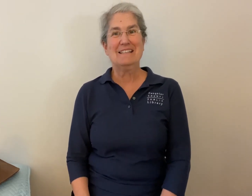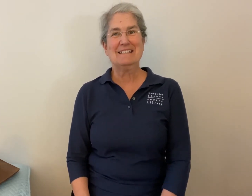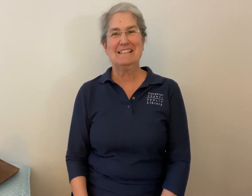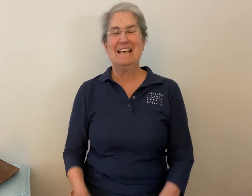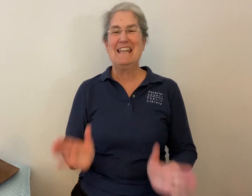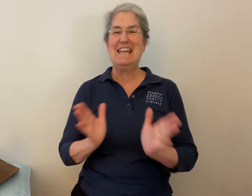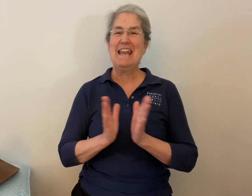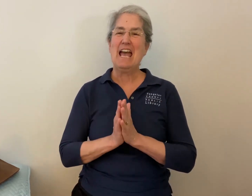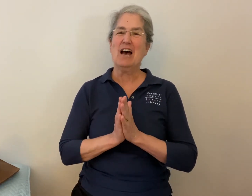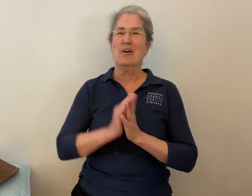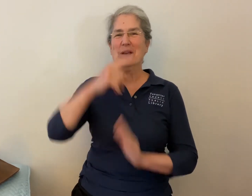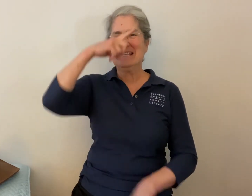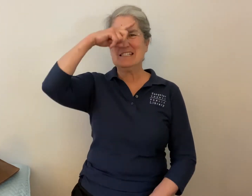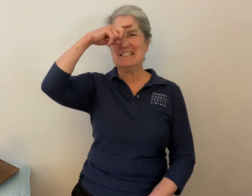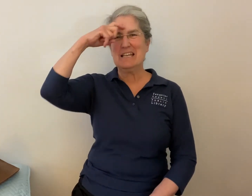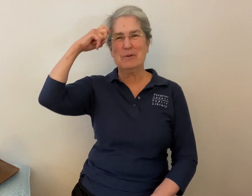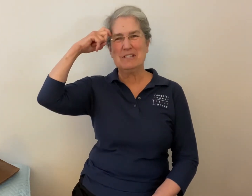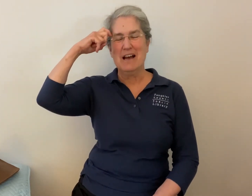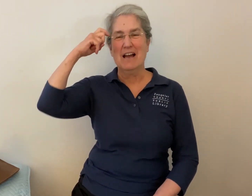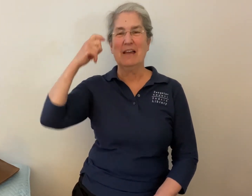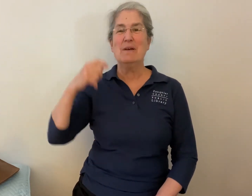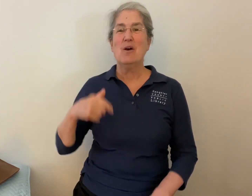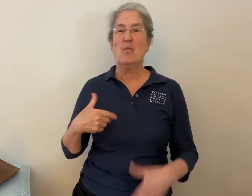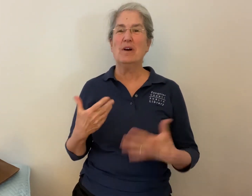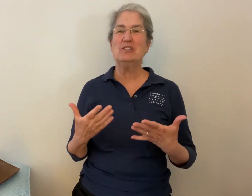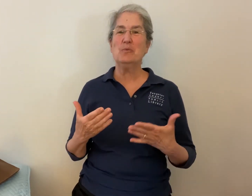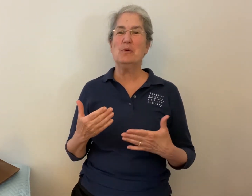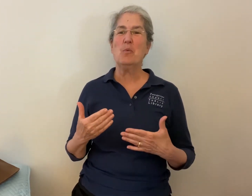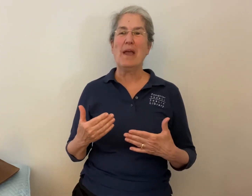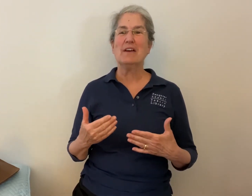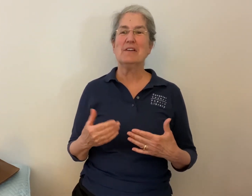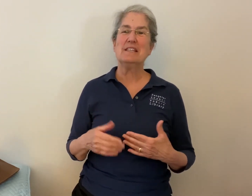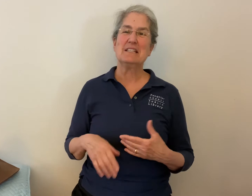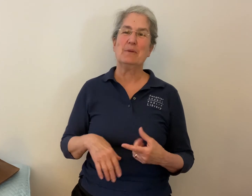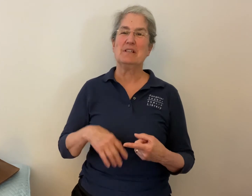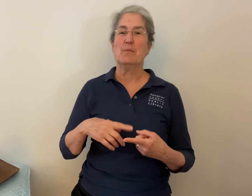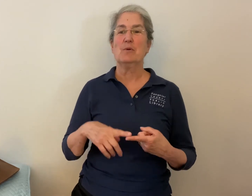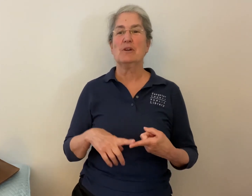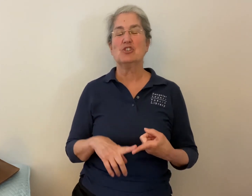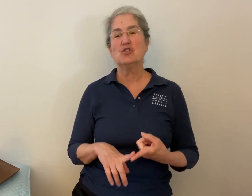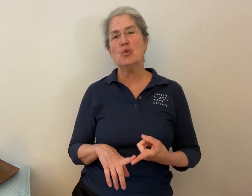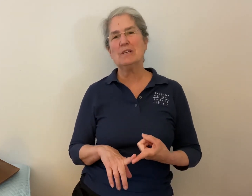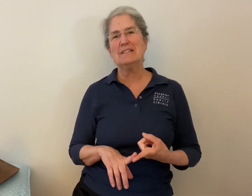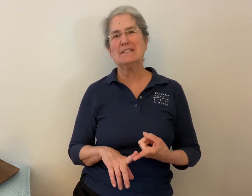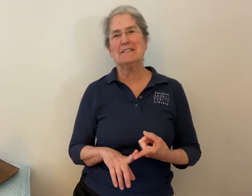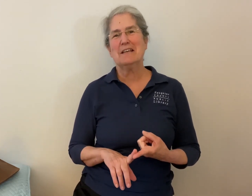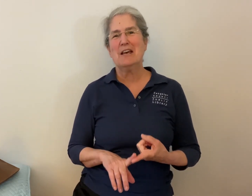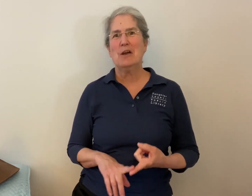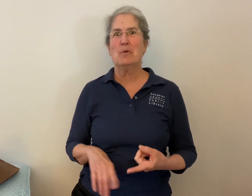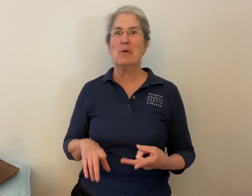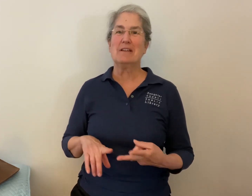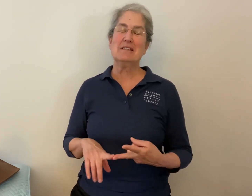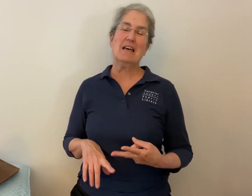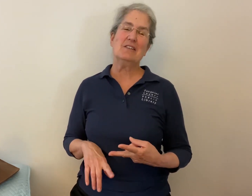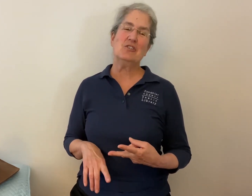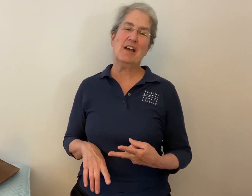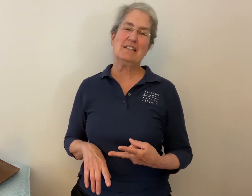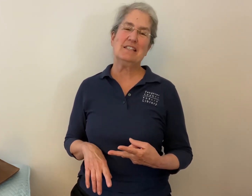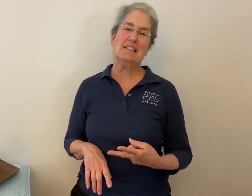But now it's summertime. What do we wear in the summertime? We wear shorts, we wear